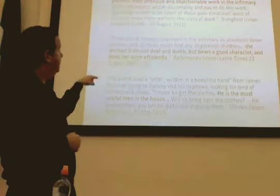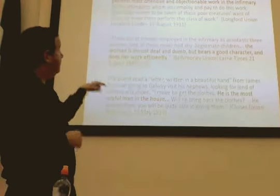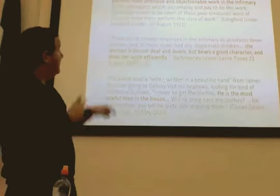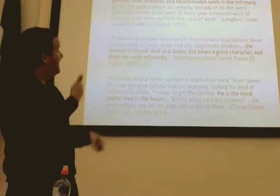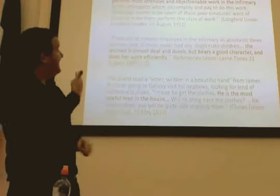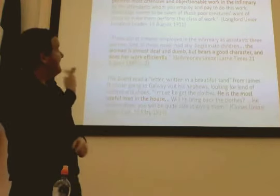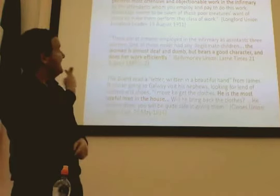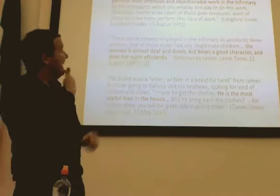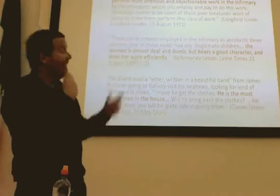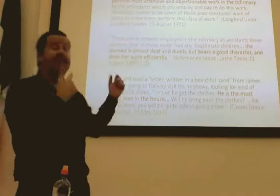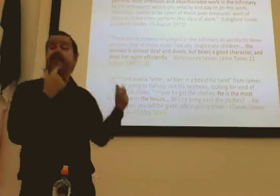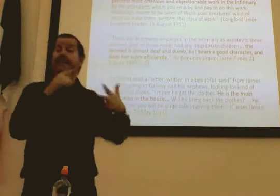to be done in the workplace.